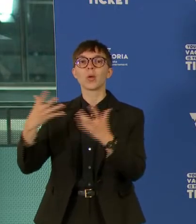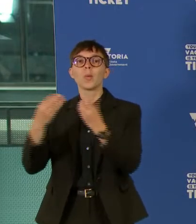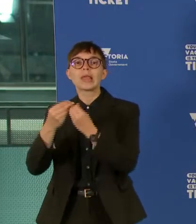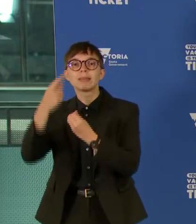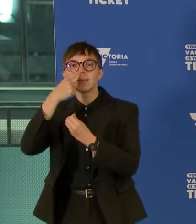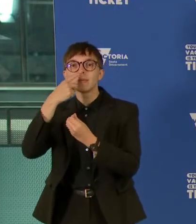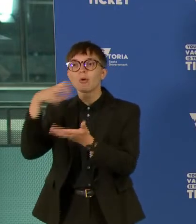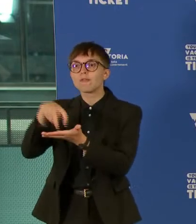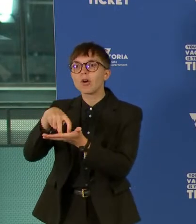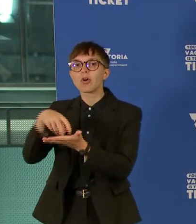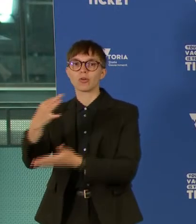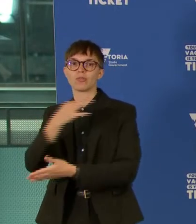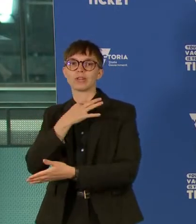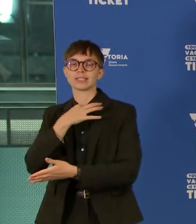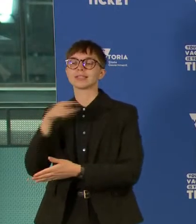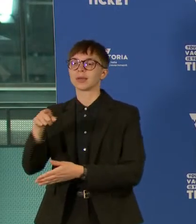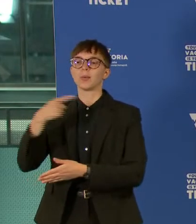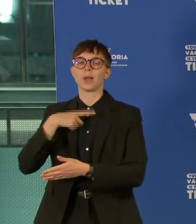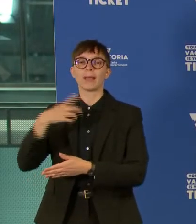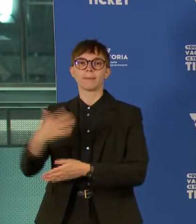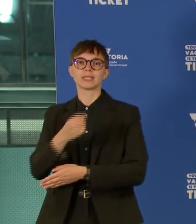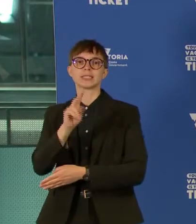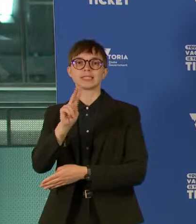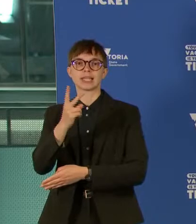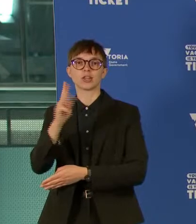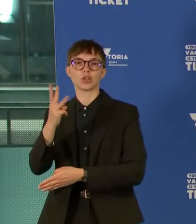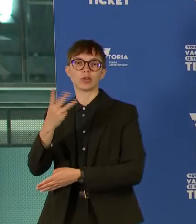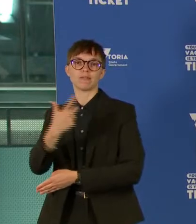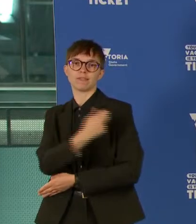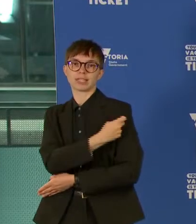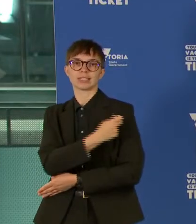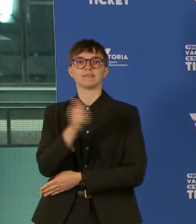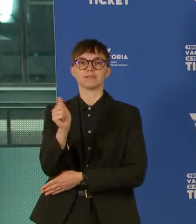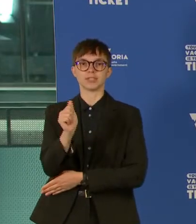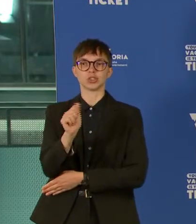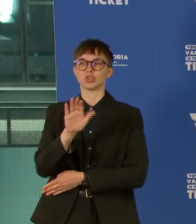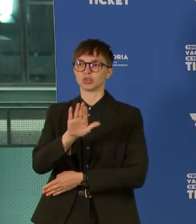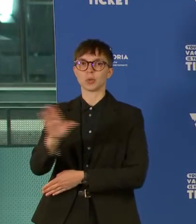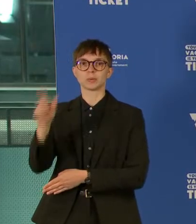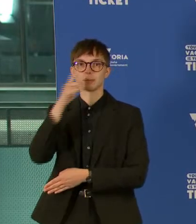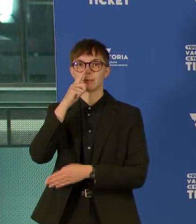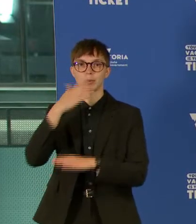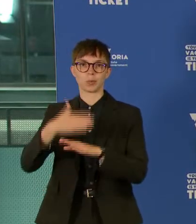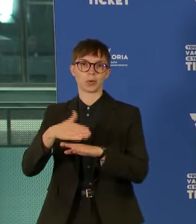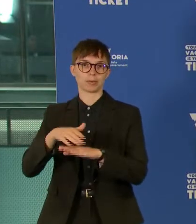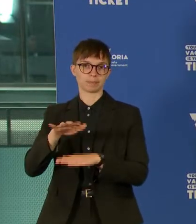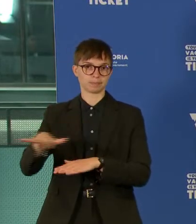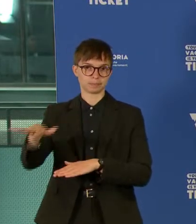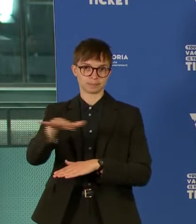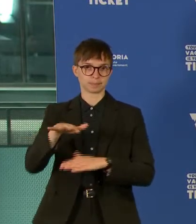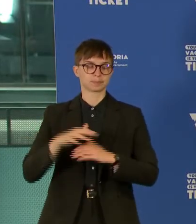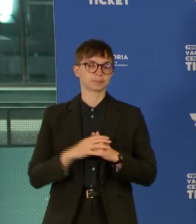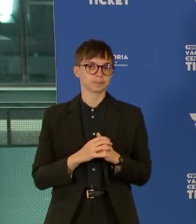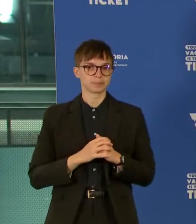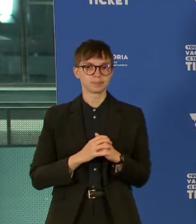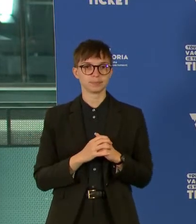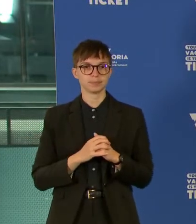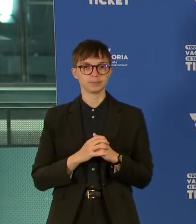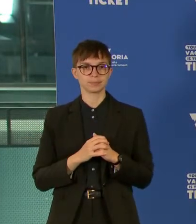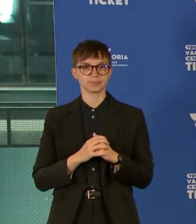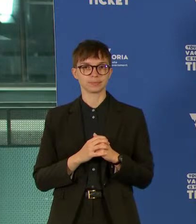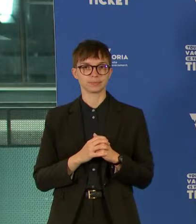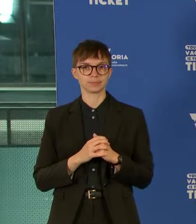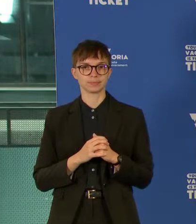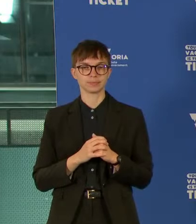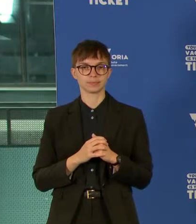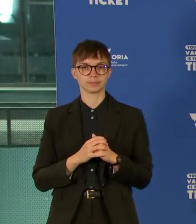of these most basic measures and settings in place so we are able to balance changes to the settings